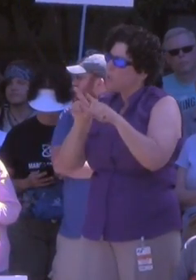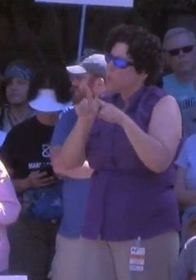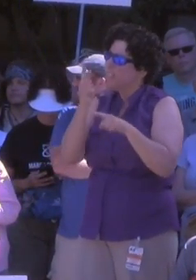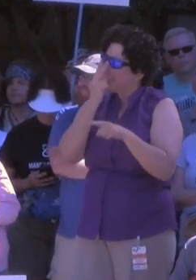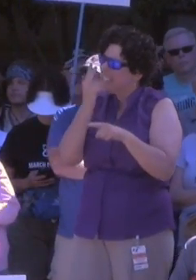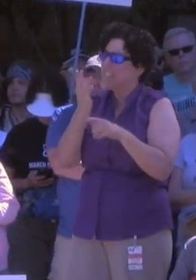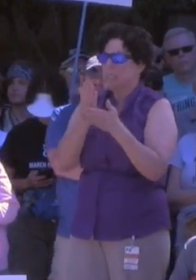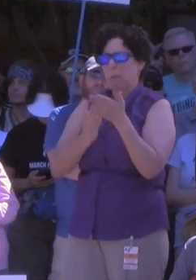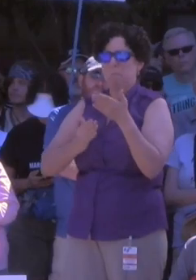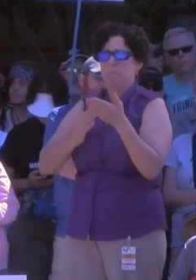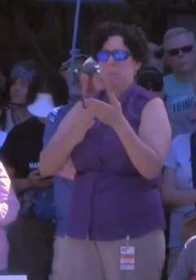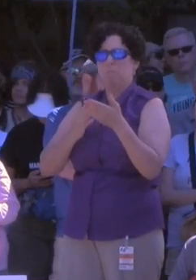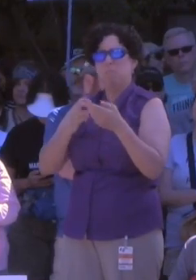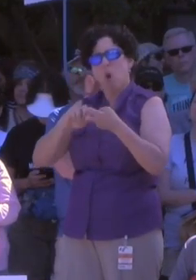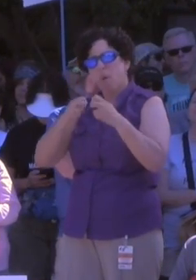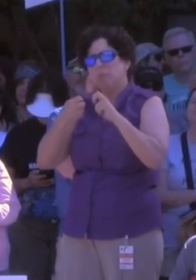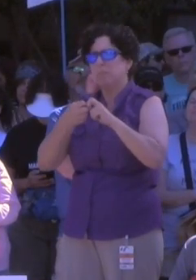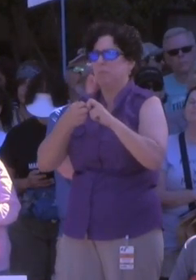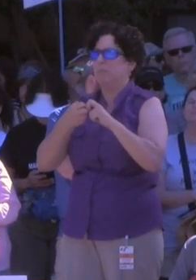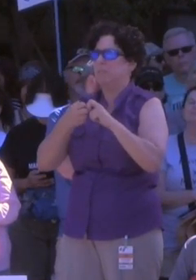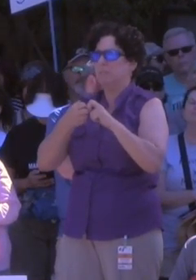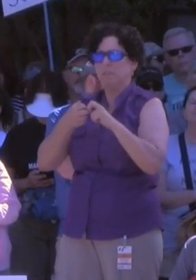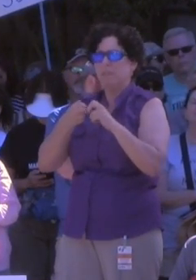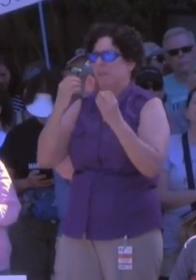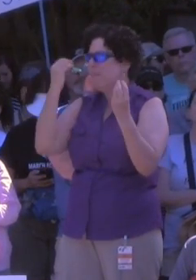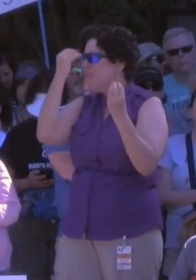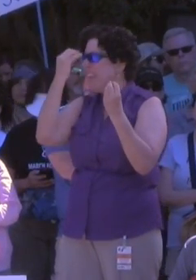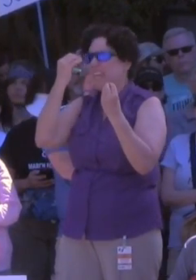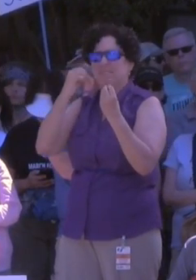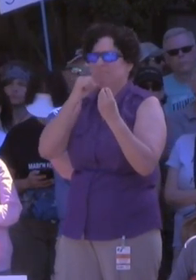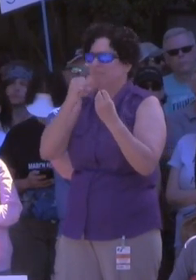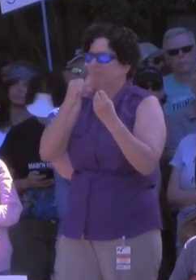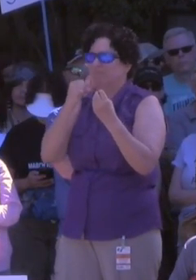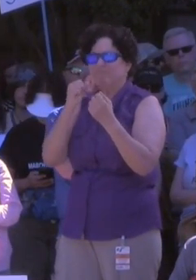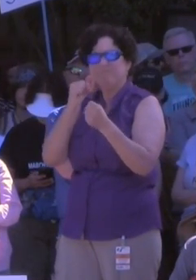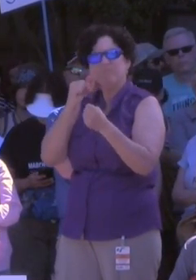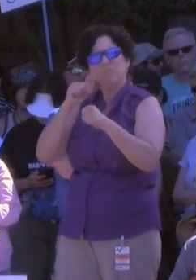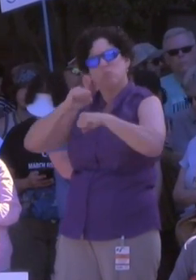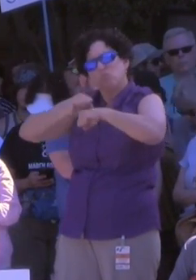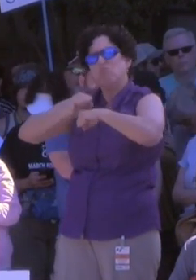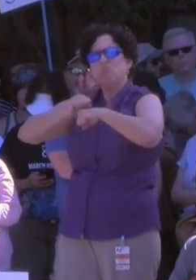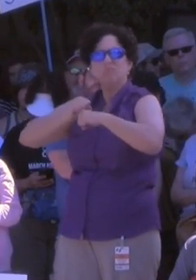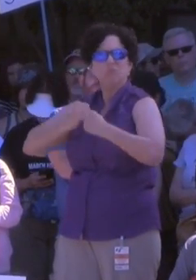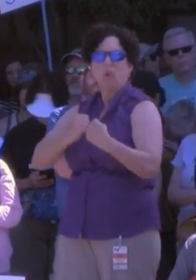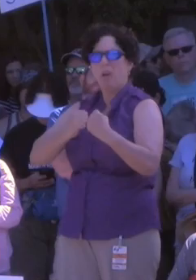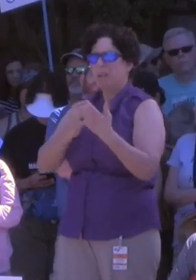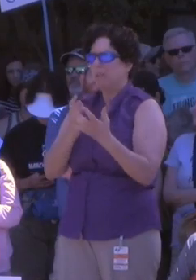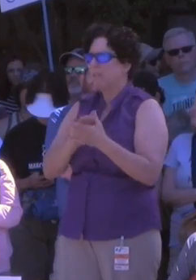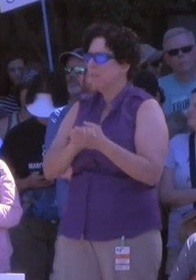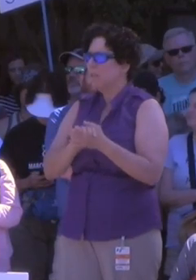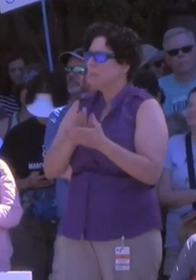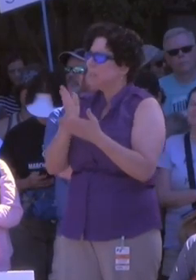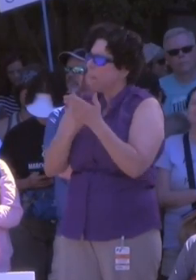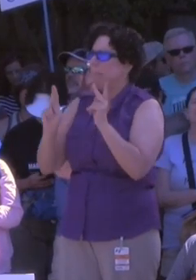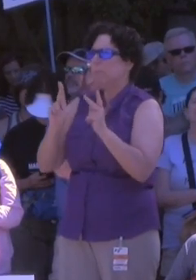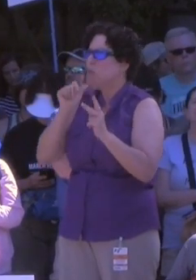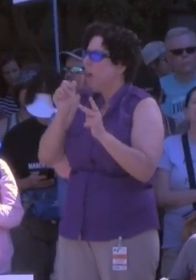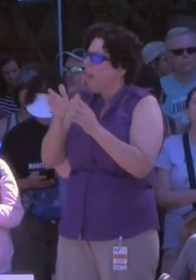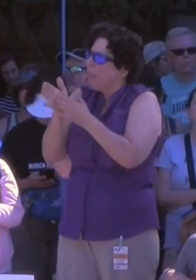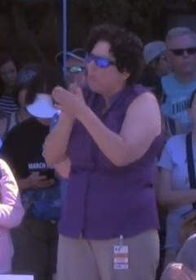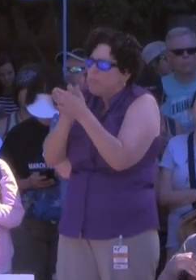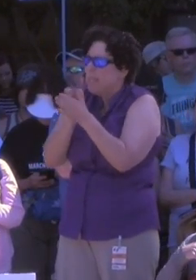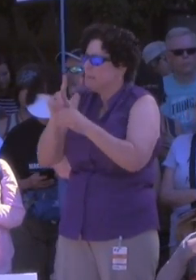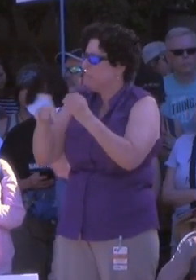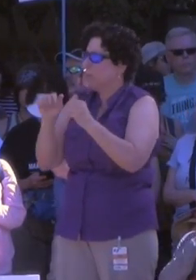disconnects, some potential disconnects, reasons why some people might not be as enthusiastic as we are